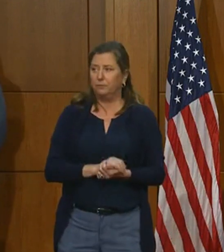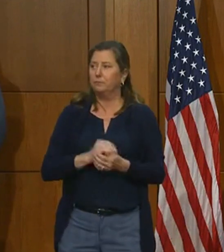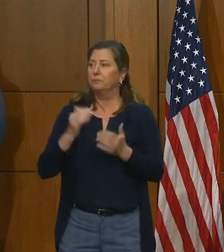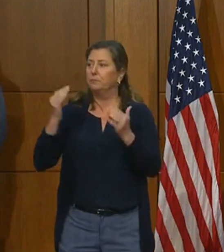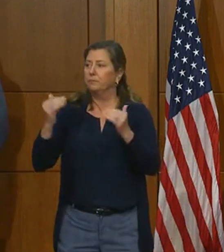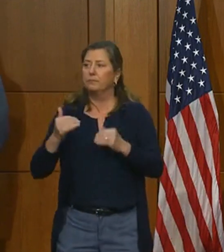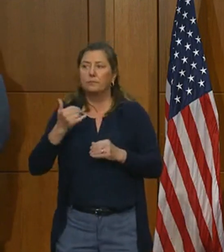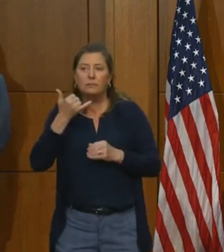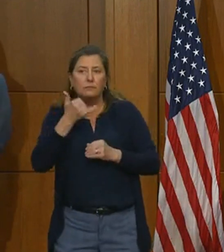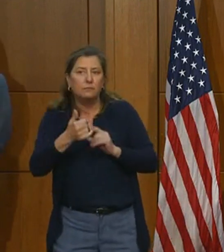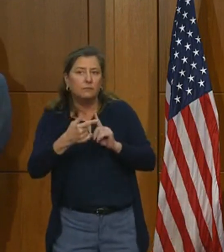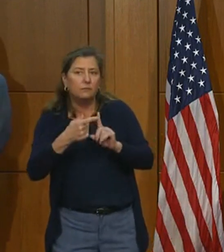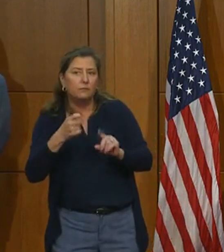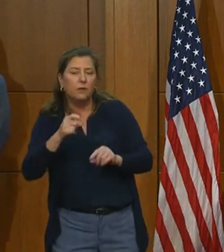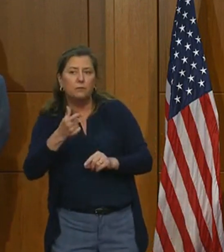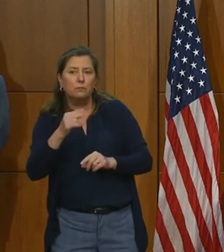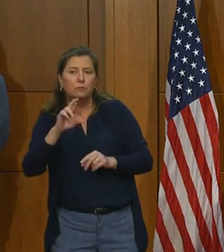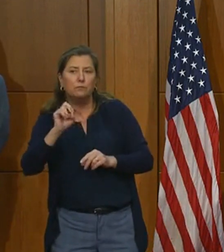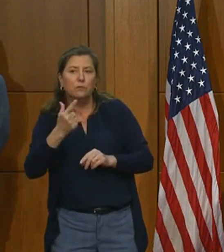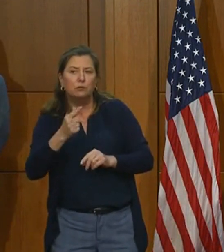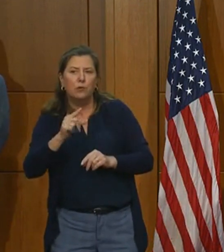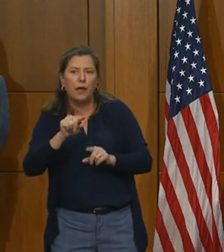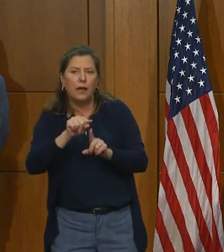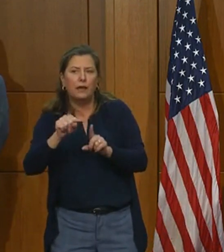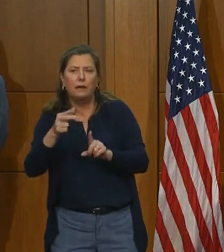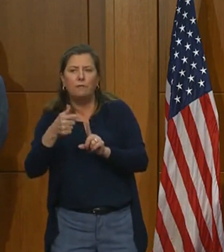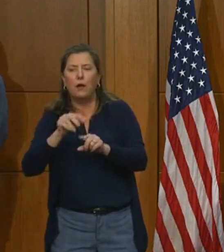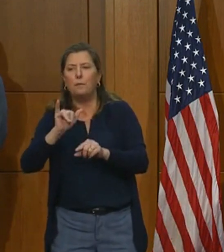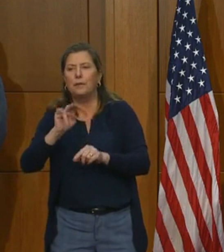From Greg Hambrick with Inside Nova.